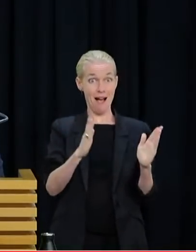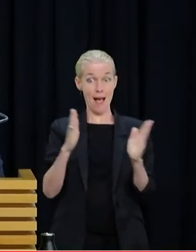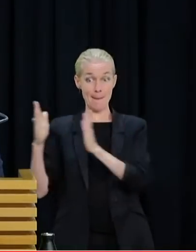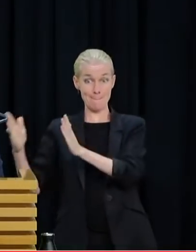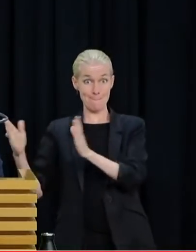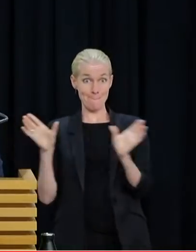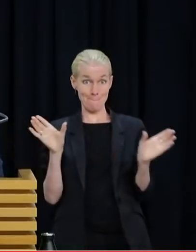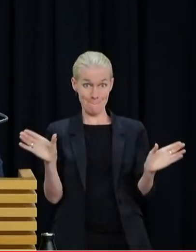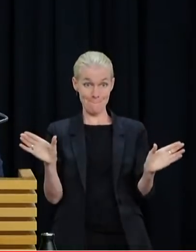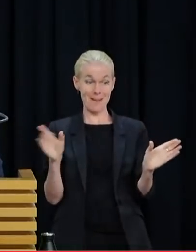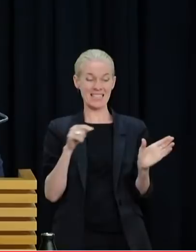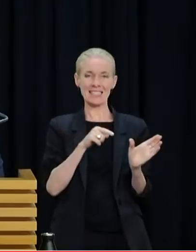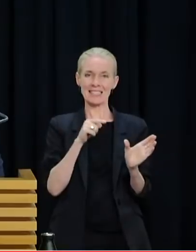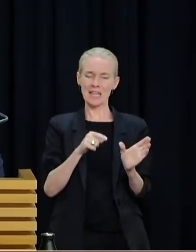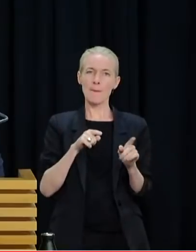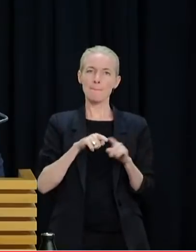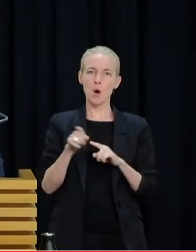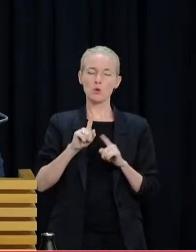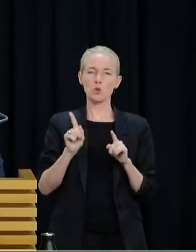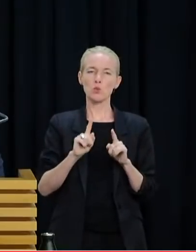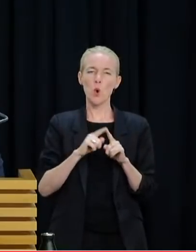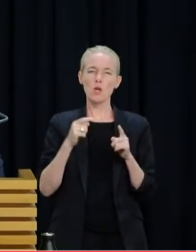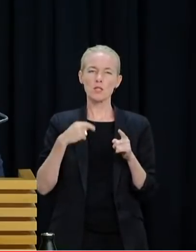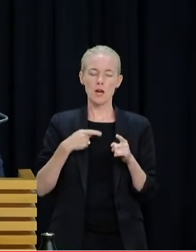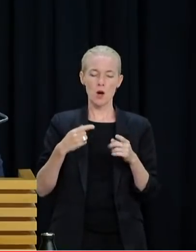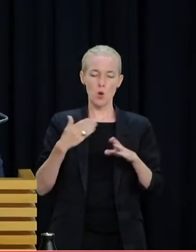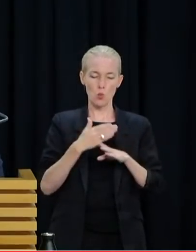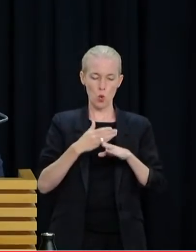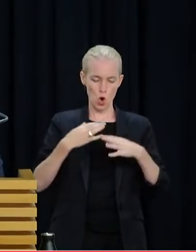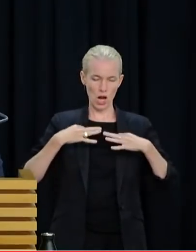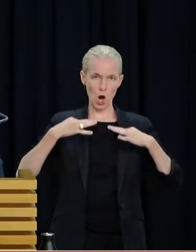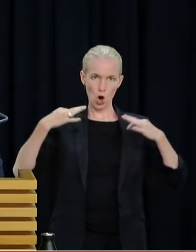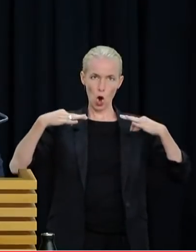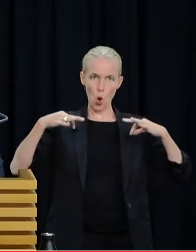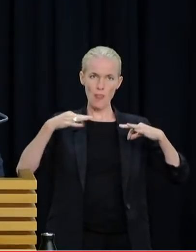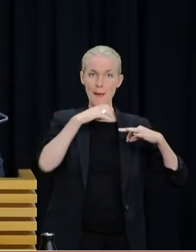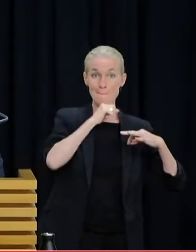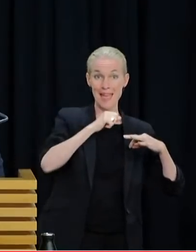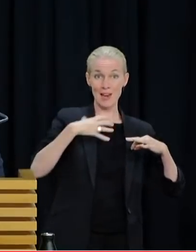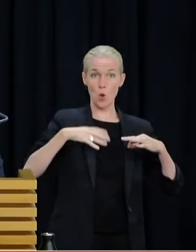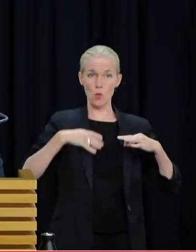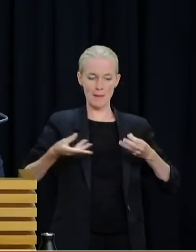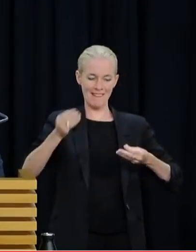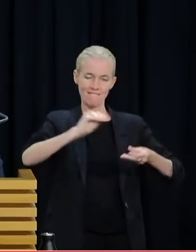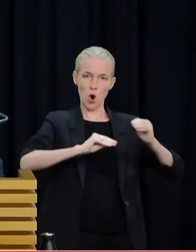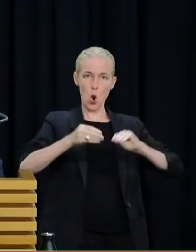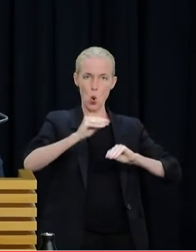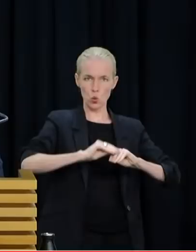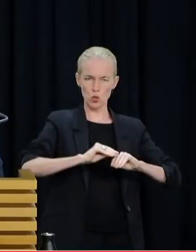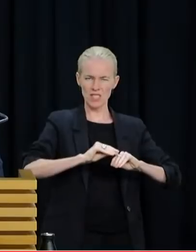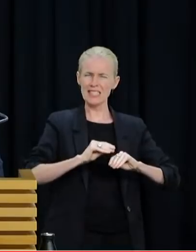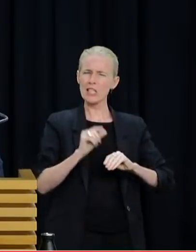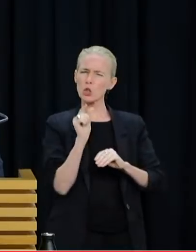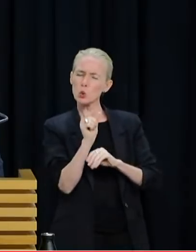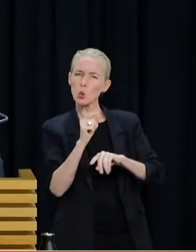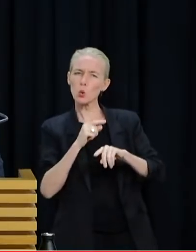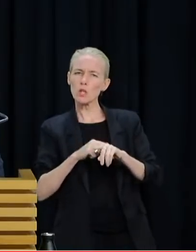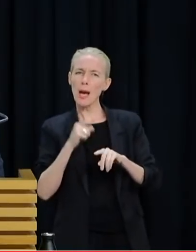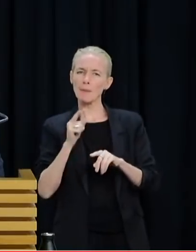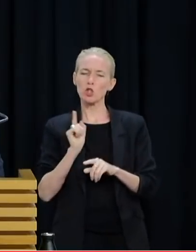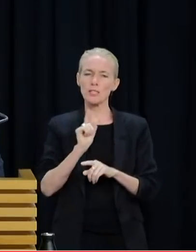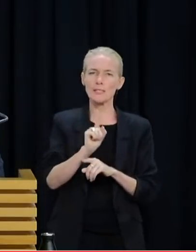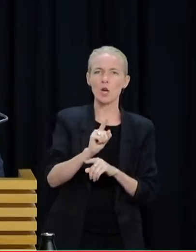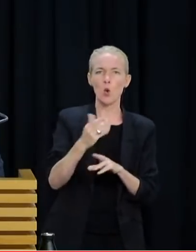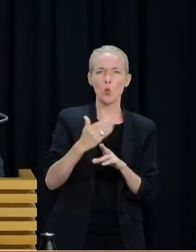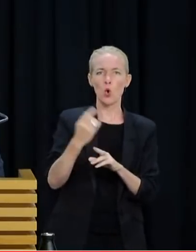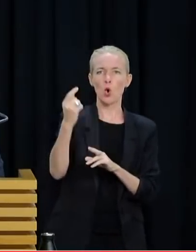day, she was out the front counting people going in, and we're checking, but we're assuming that that's as part of having a